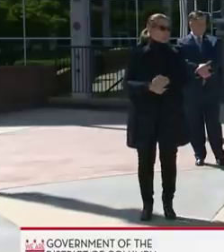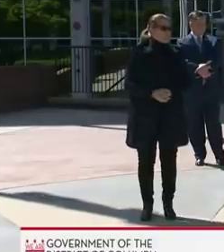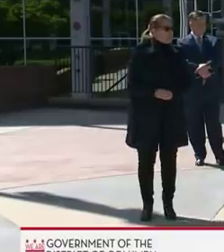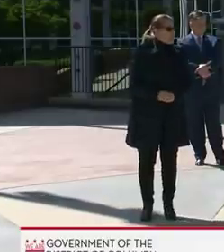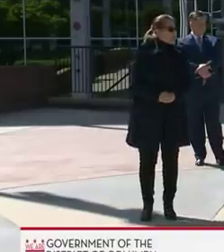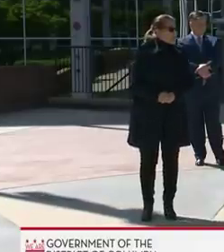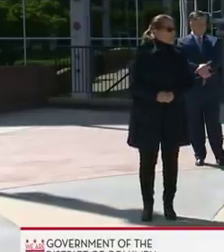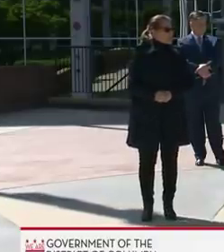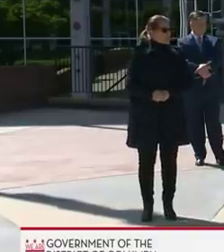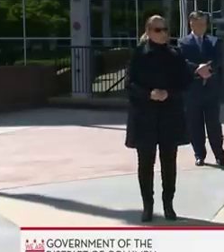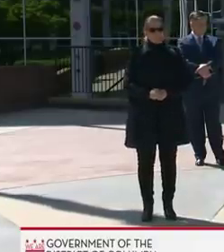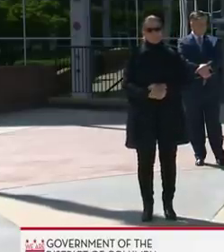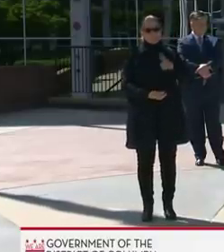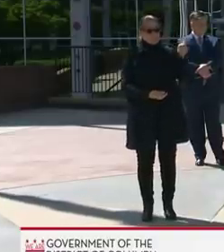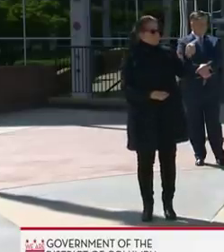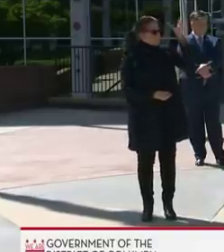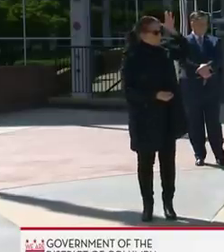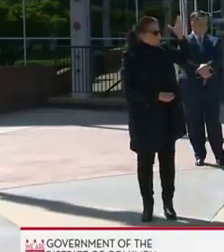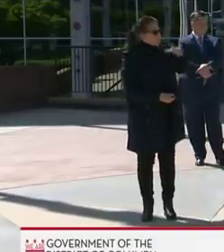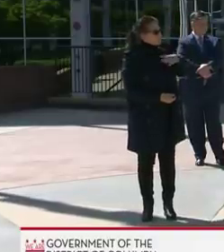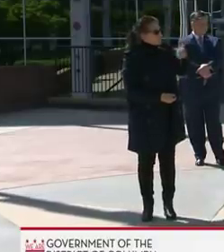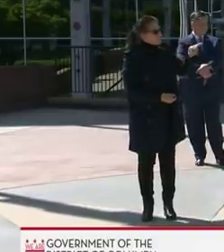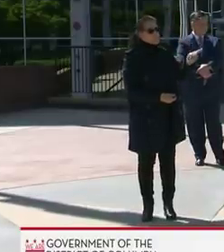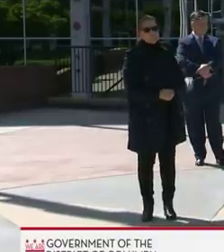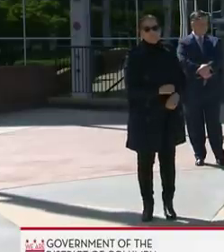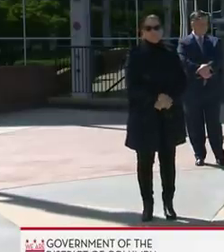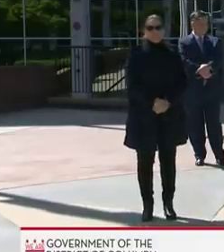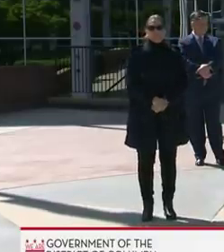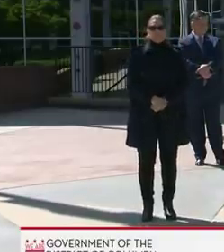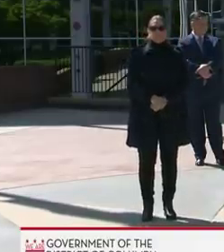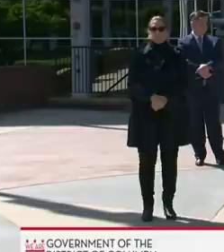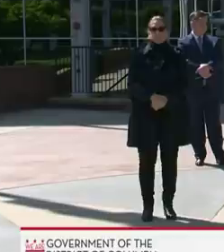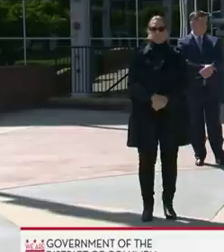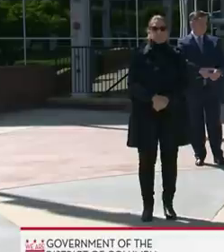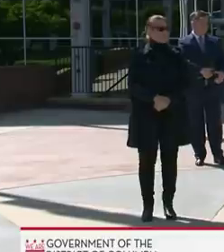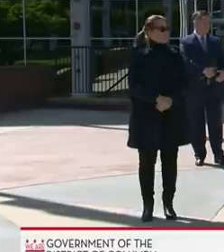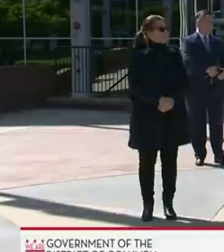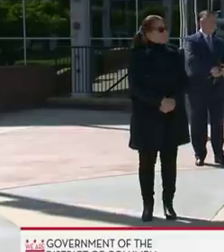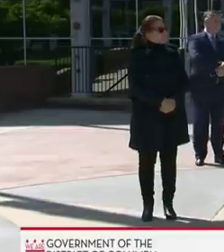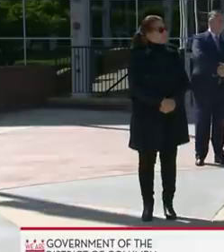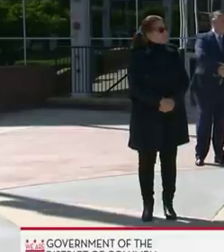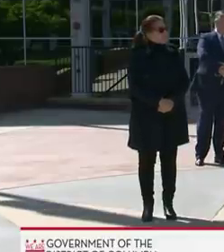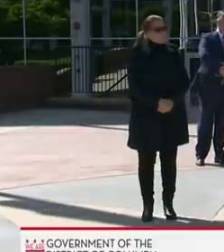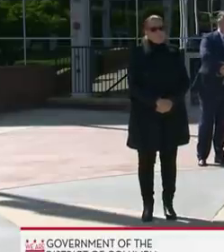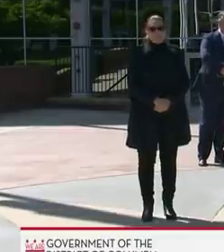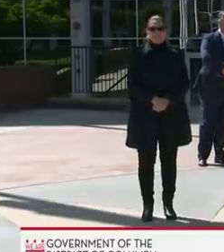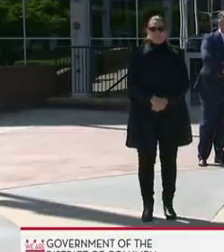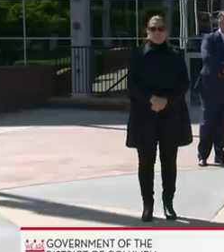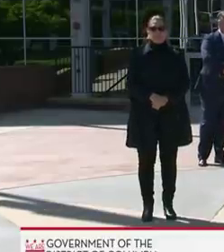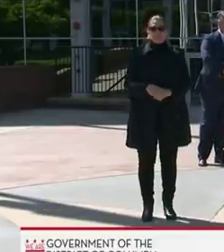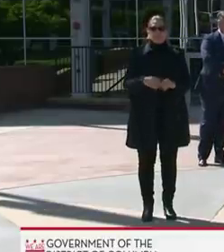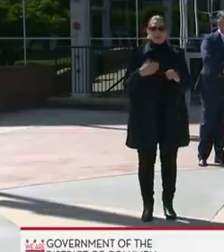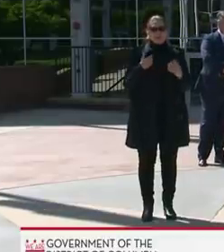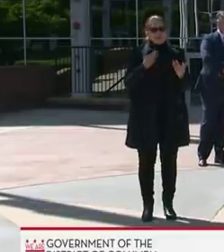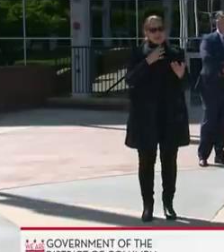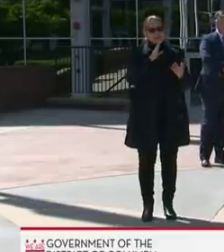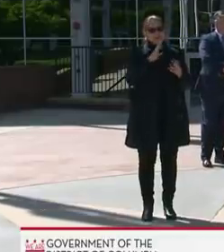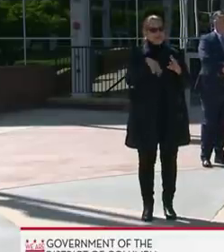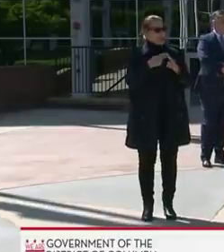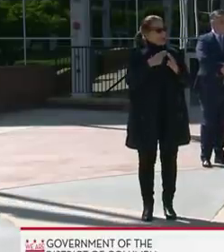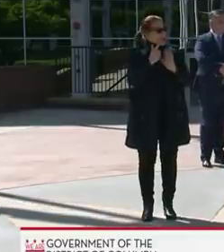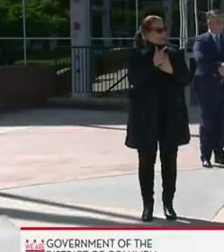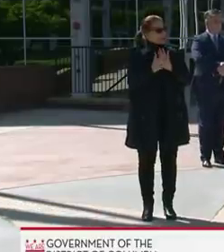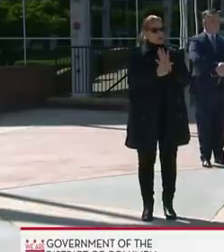Can you explain, as far as this legislation is concerned, you went through a lot of what was in there. As far as the relief